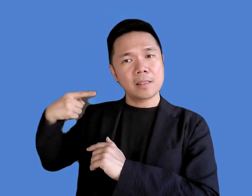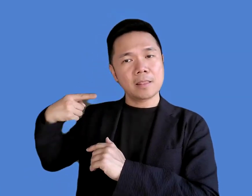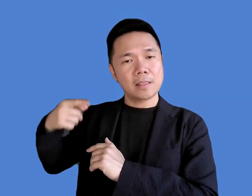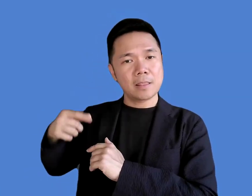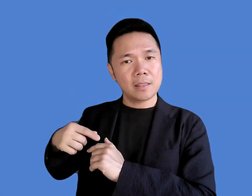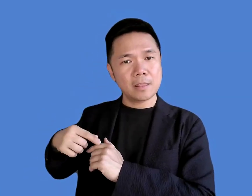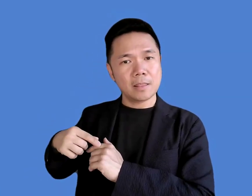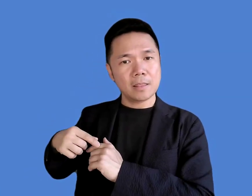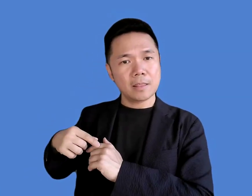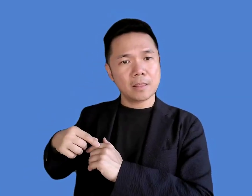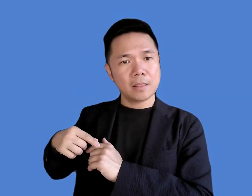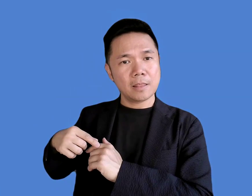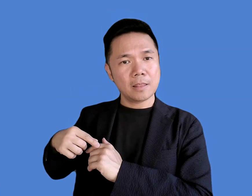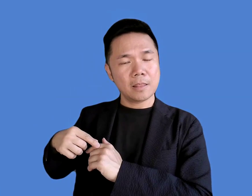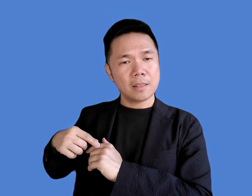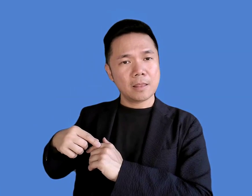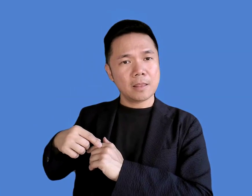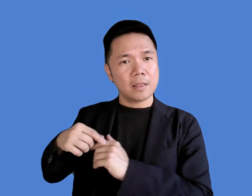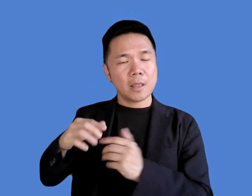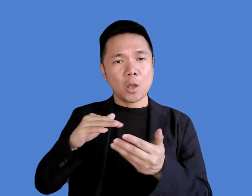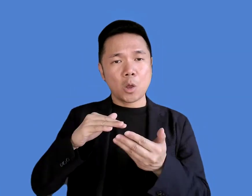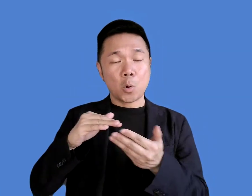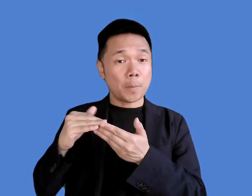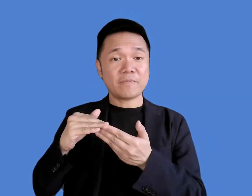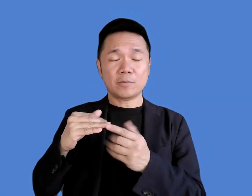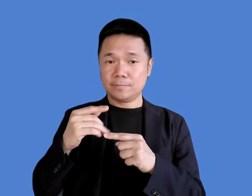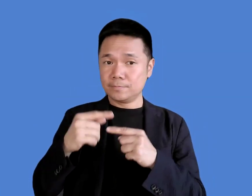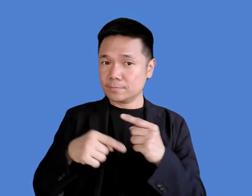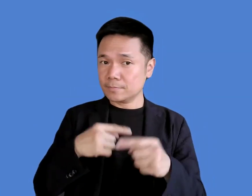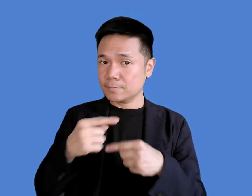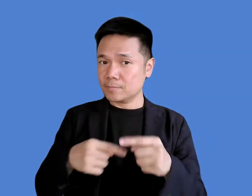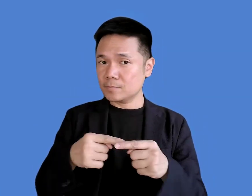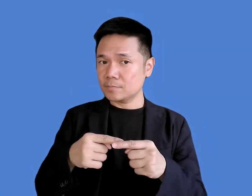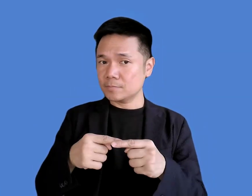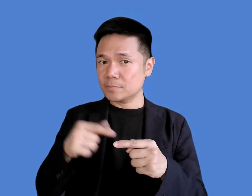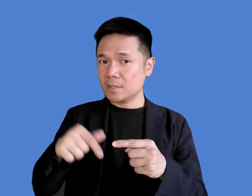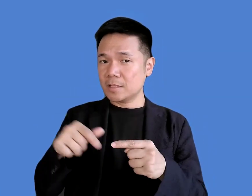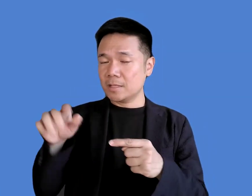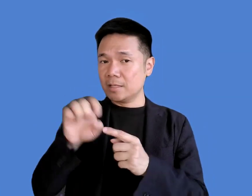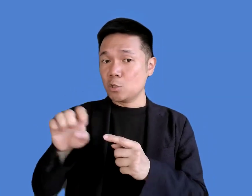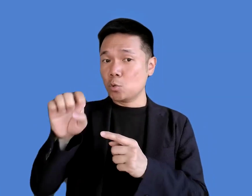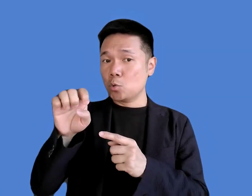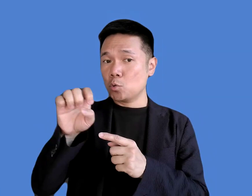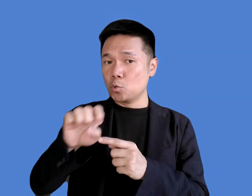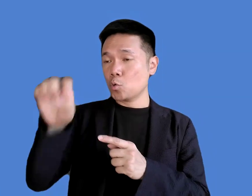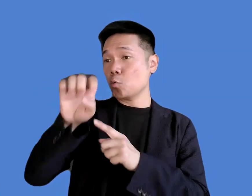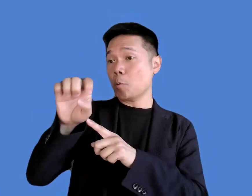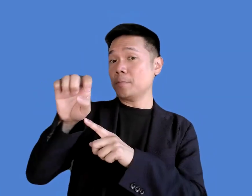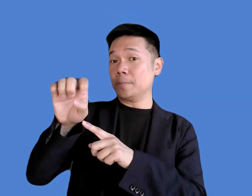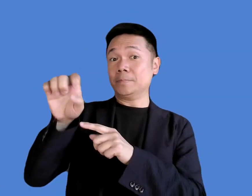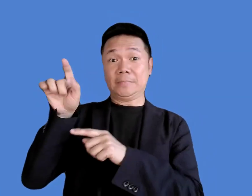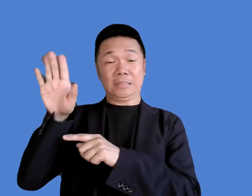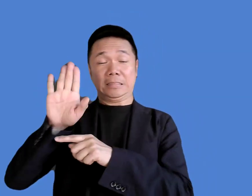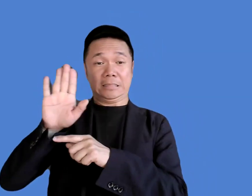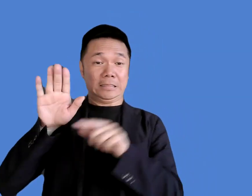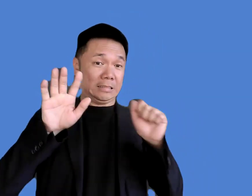more sort of on ground places within the Europe sphere, it looks very different from what